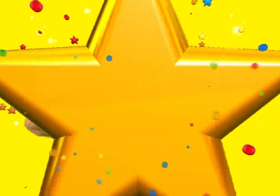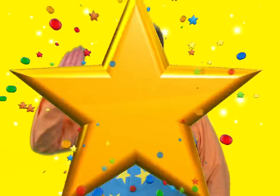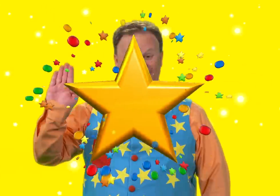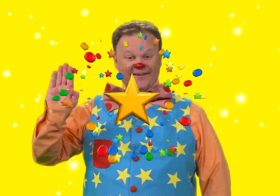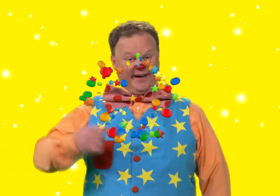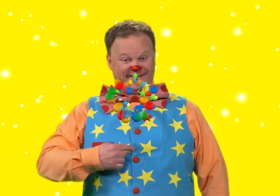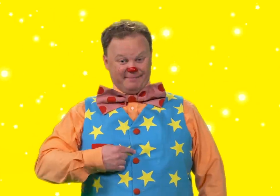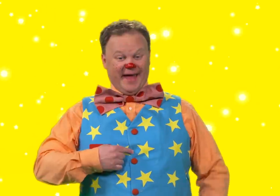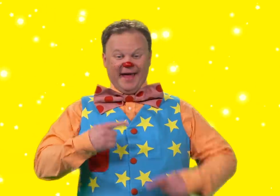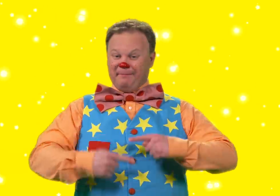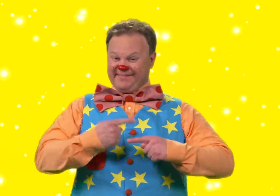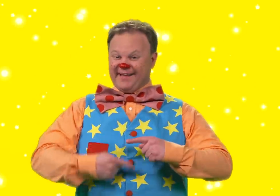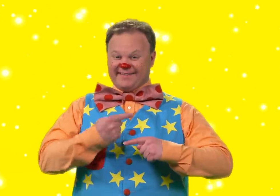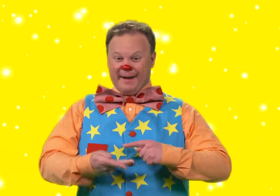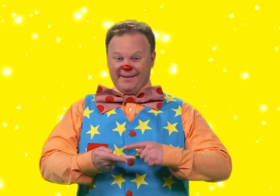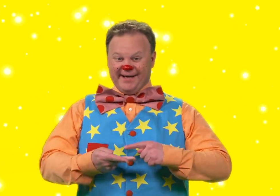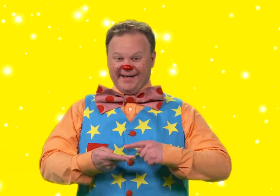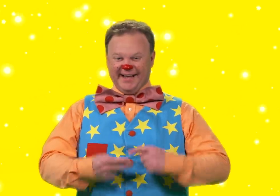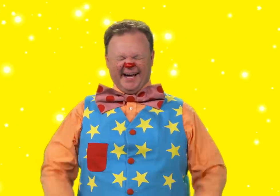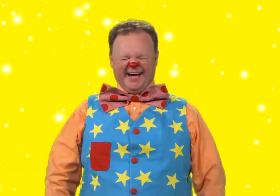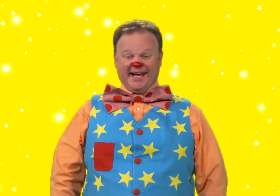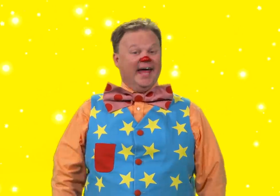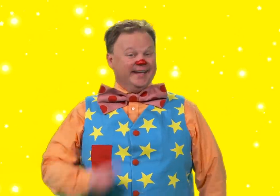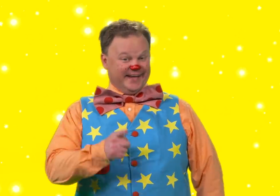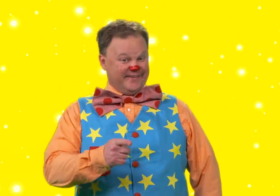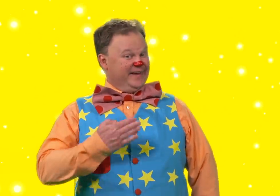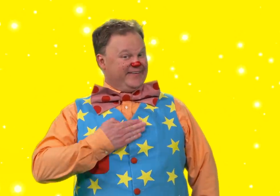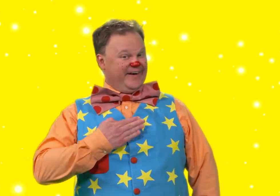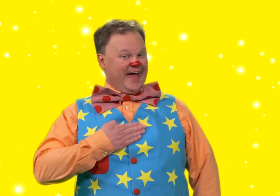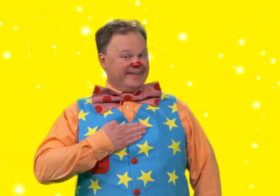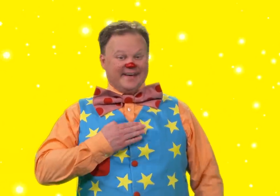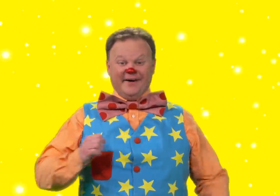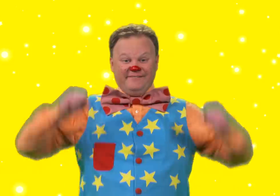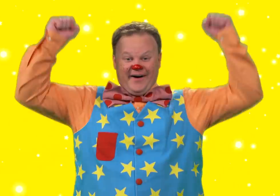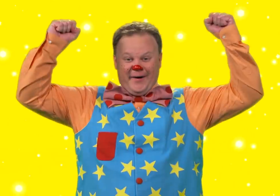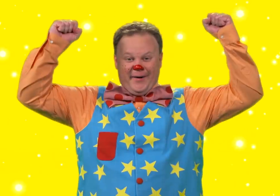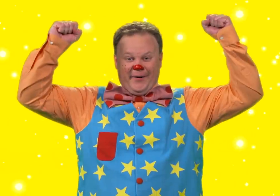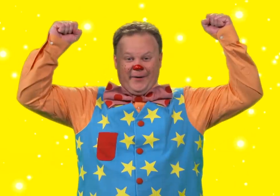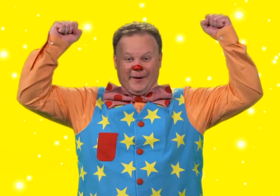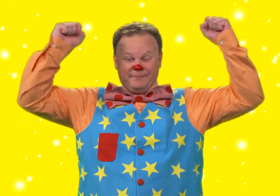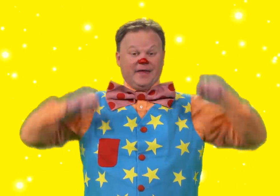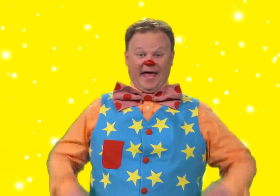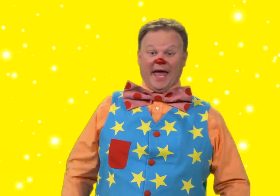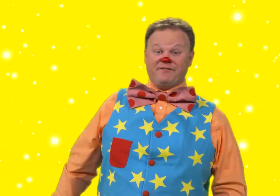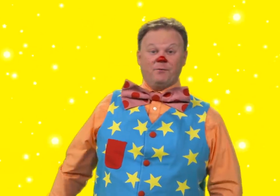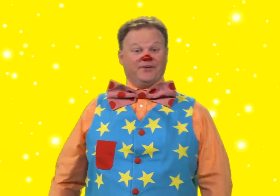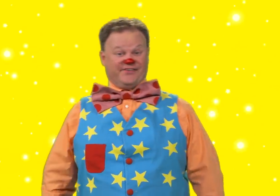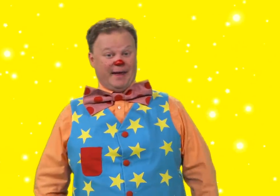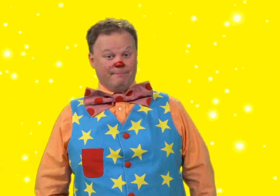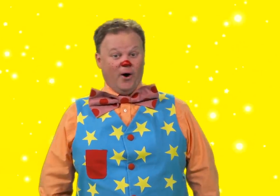Hello! It's me, Mr. Tumble! Did you enjoy that? Woohoo! If you want to see more